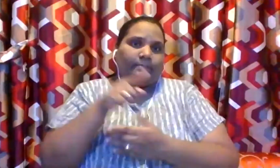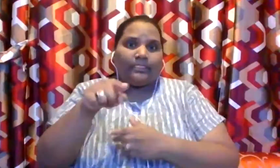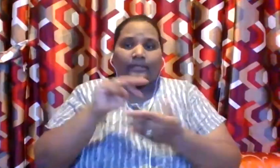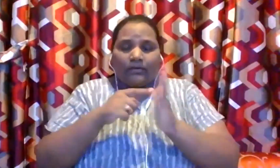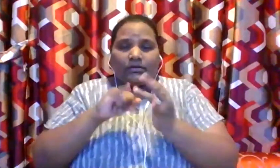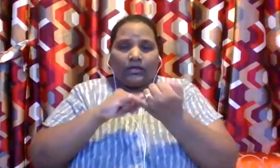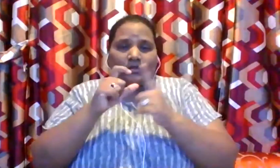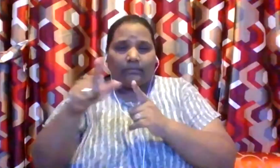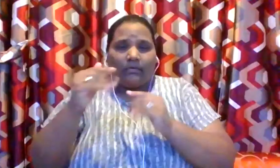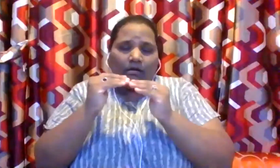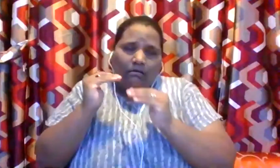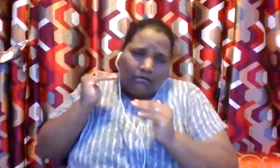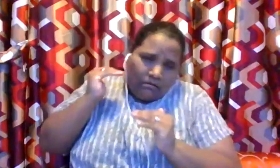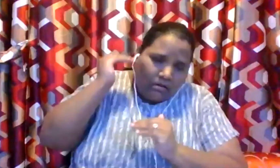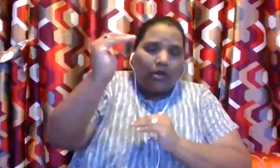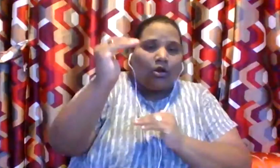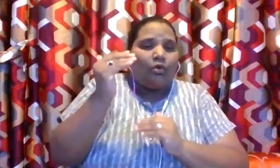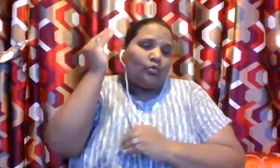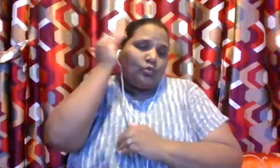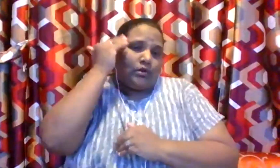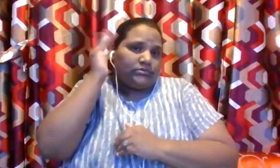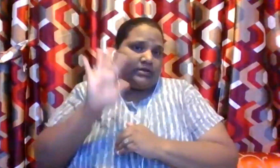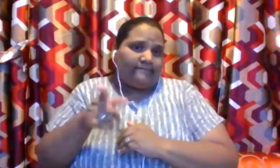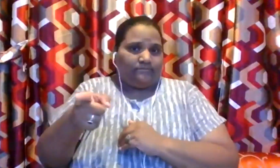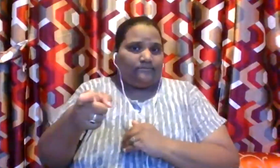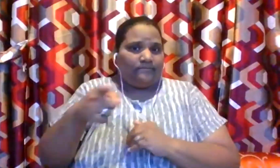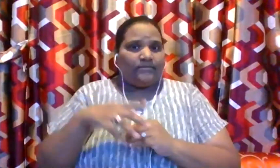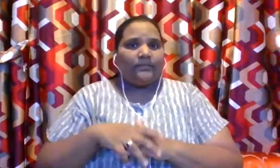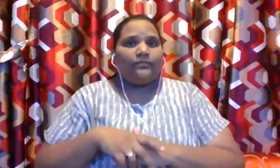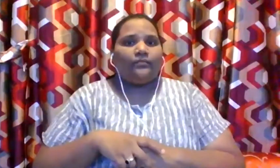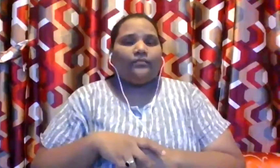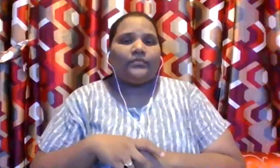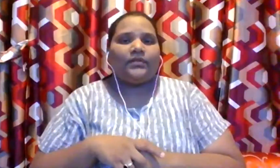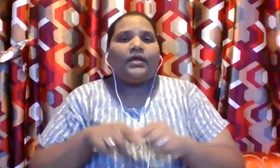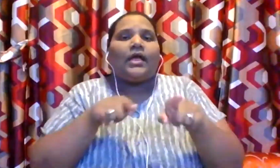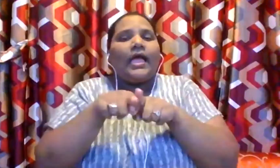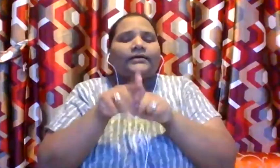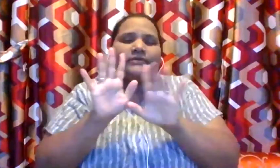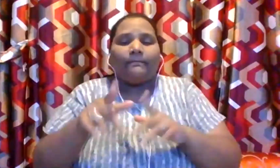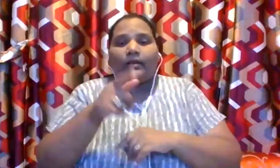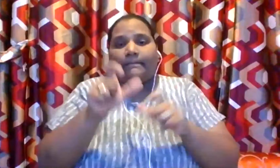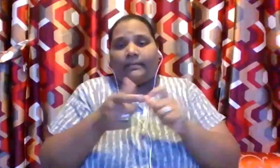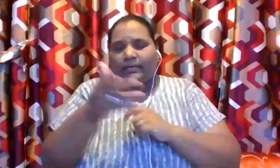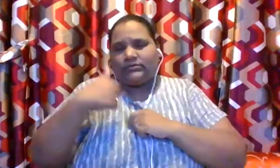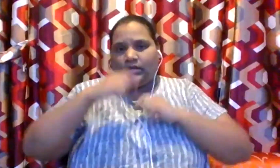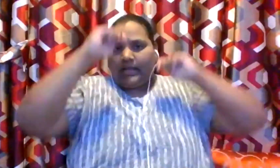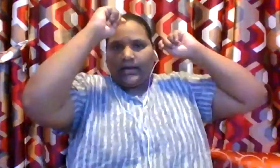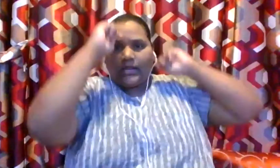that. Let's understand that, for example, somebody is a postgraduate and he only